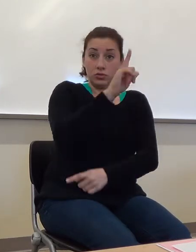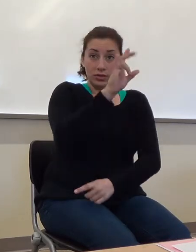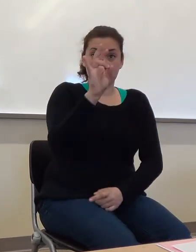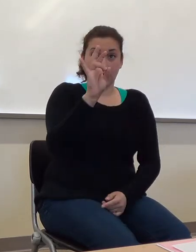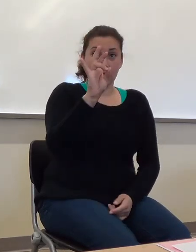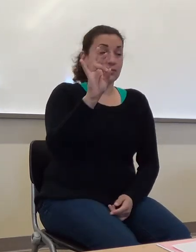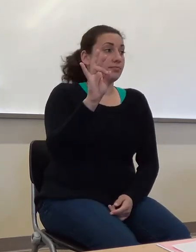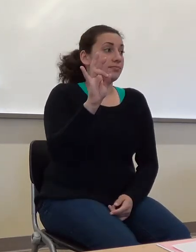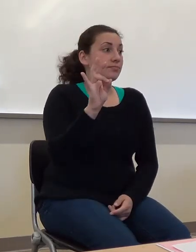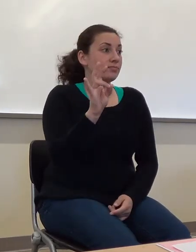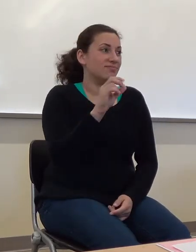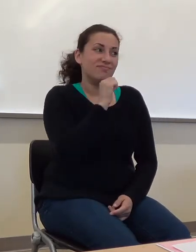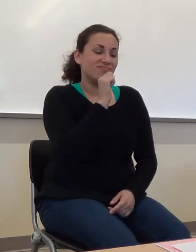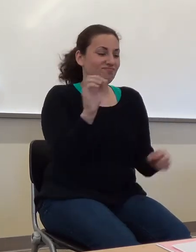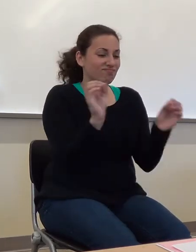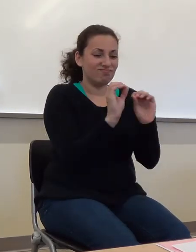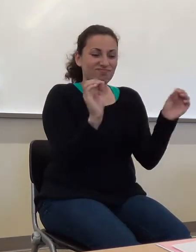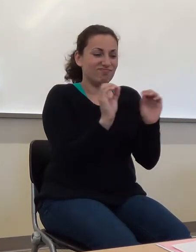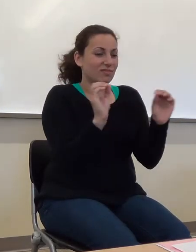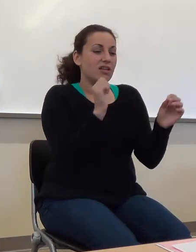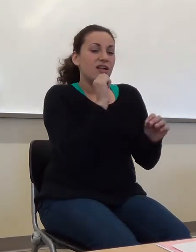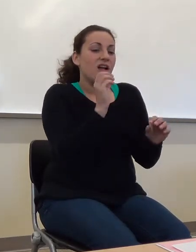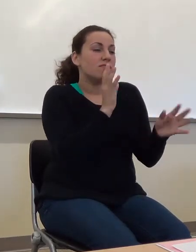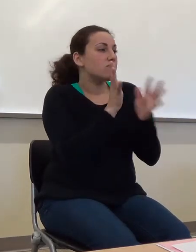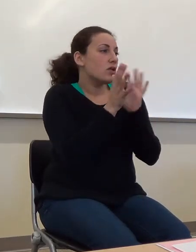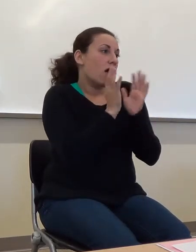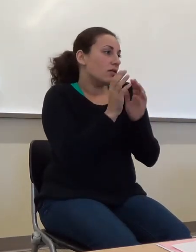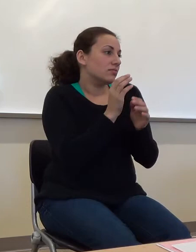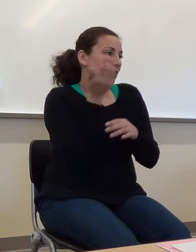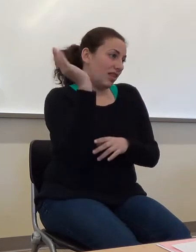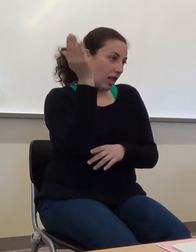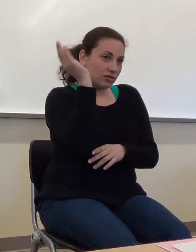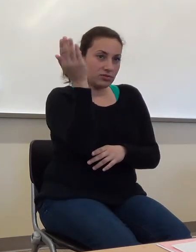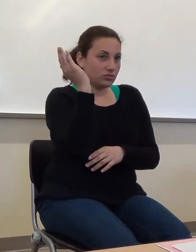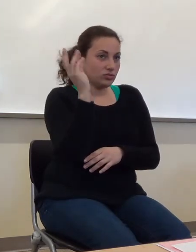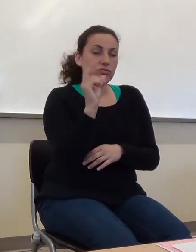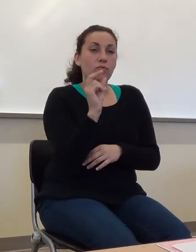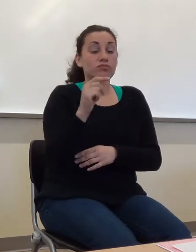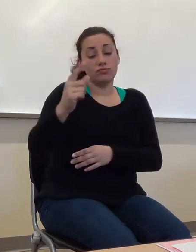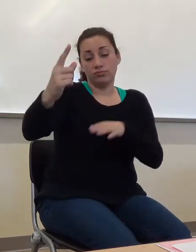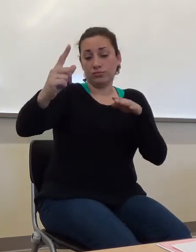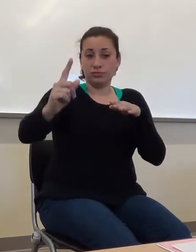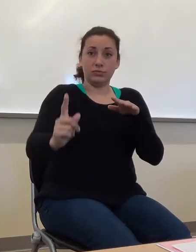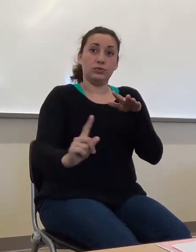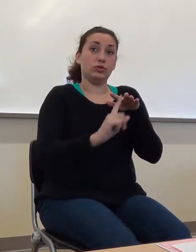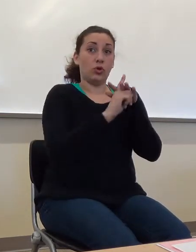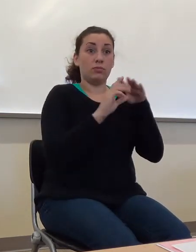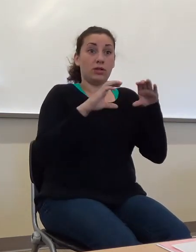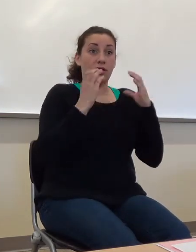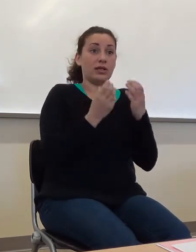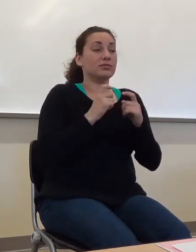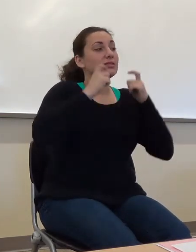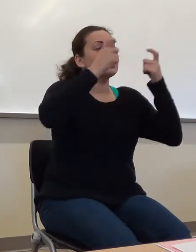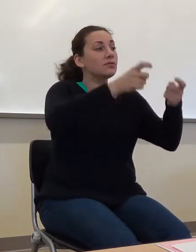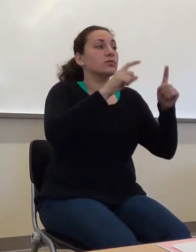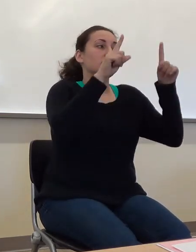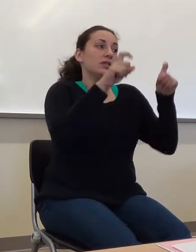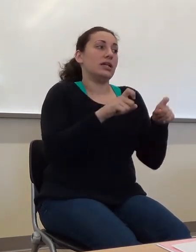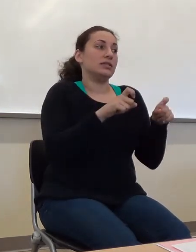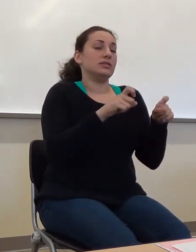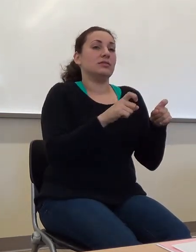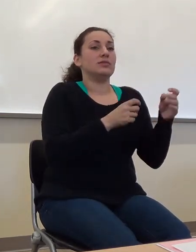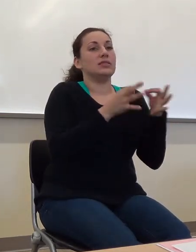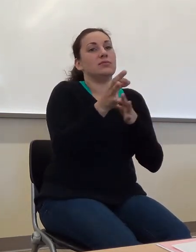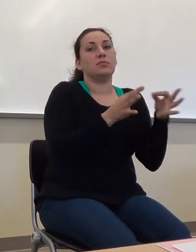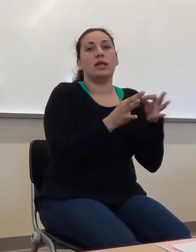I won't do any talking or anything. You will just come in, I will give you an exam, which will cover everything we've